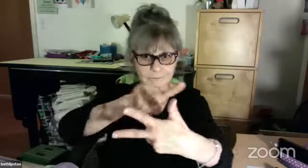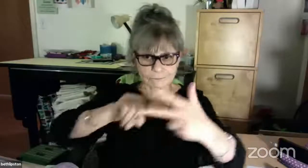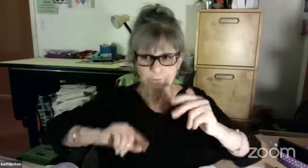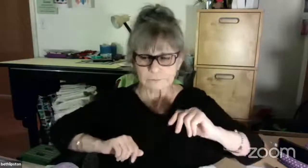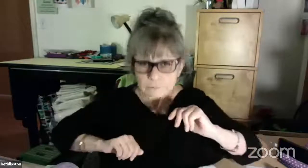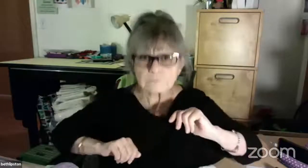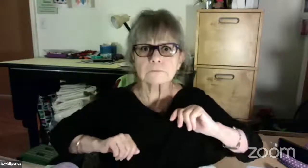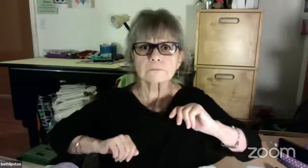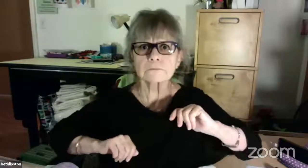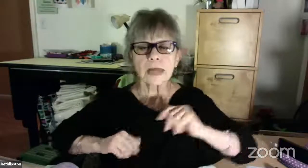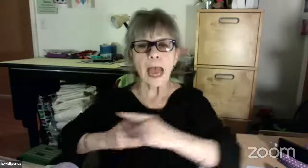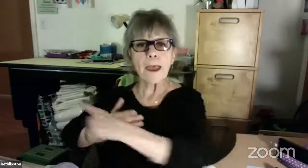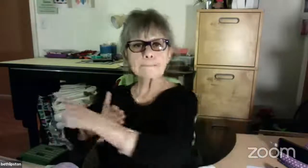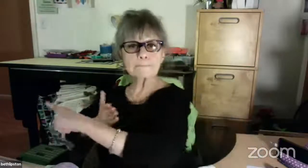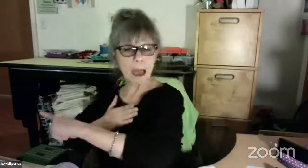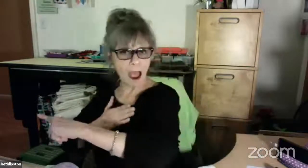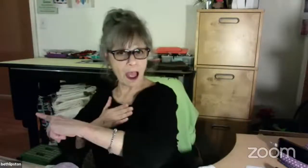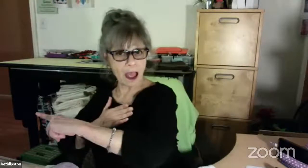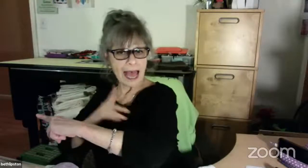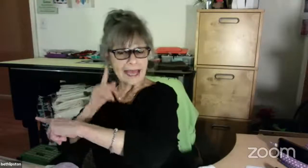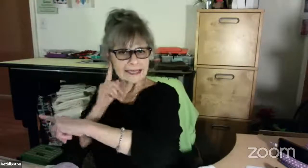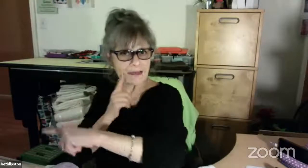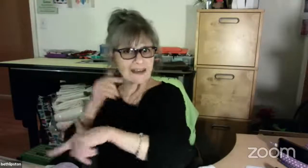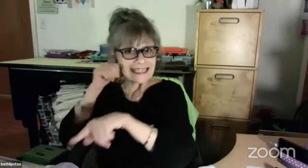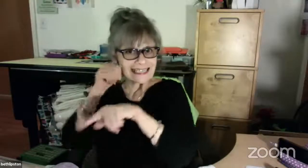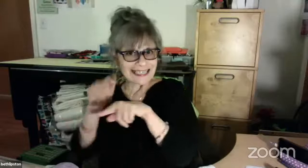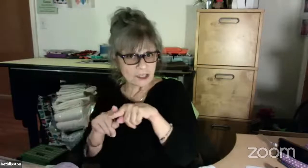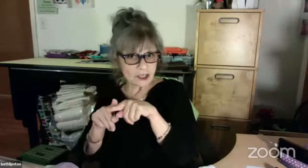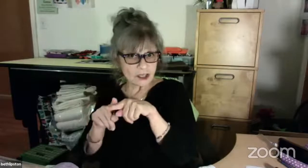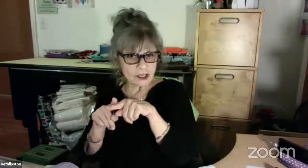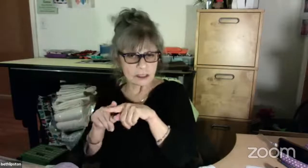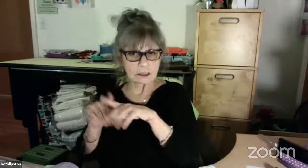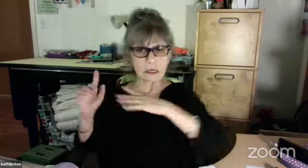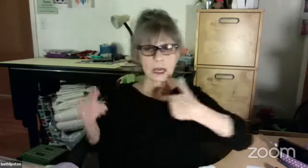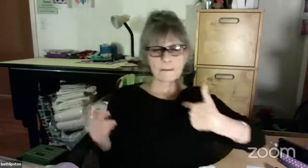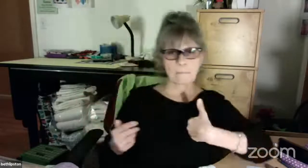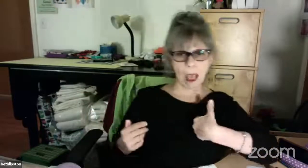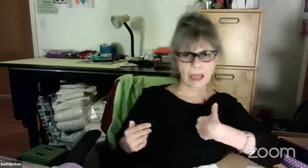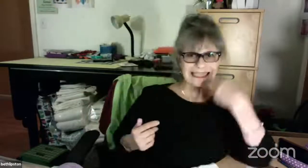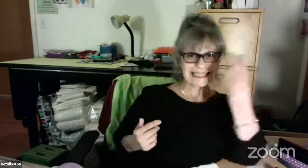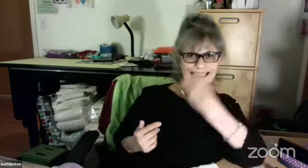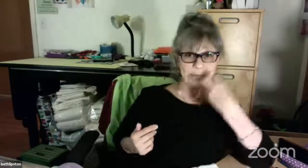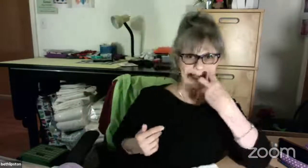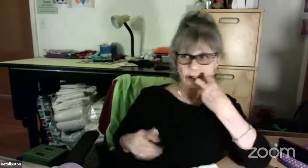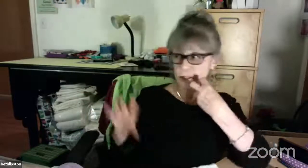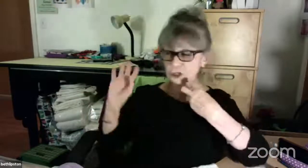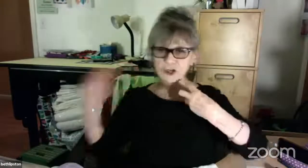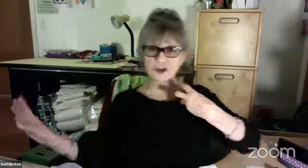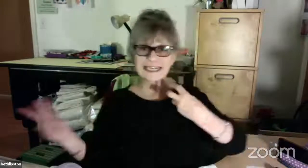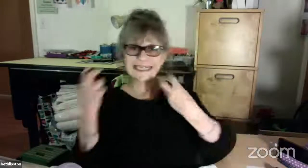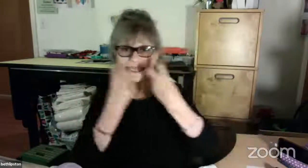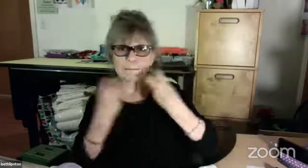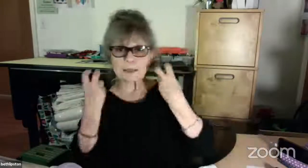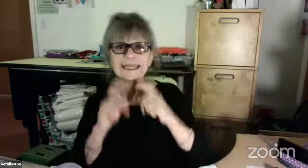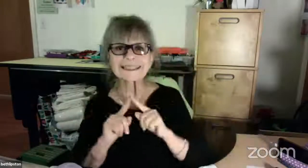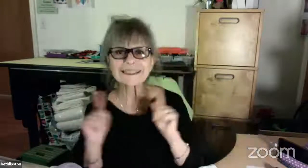was hearing. So my parents wanted us all to be treated as hearing children. But my deaf sister, that was older than me, she